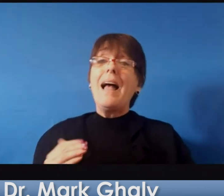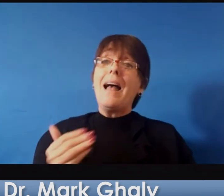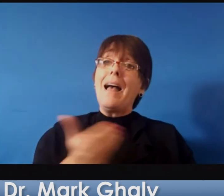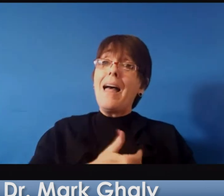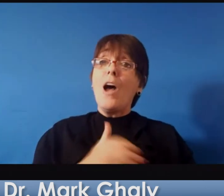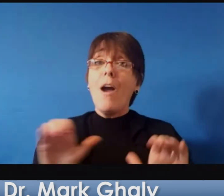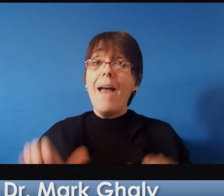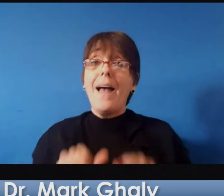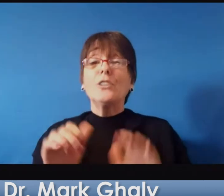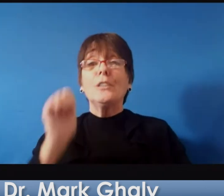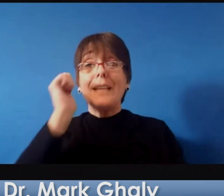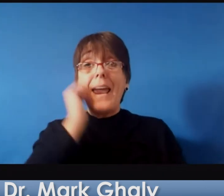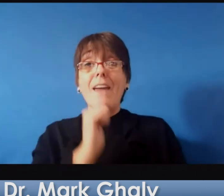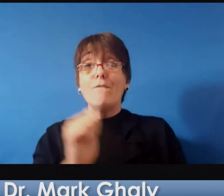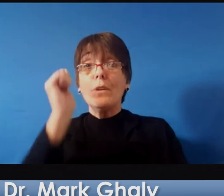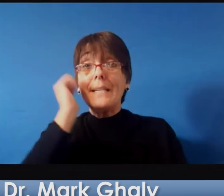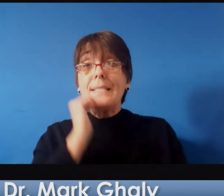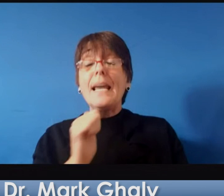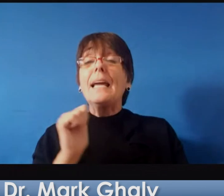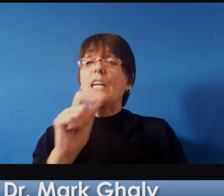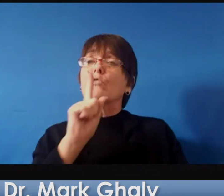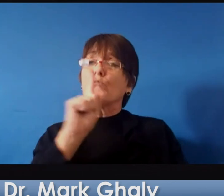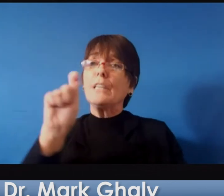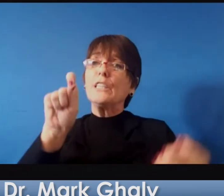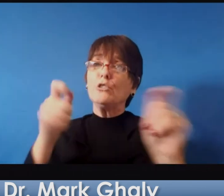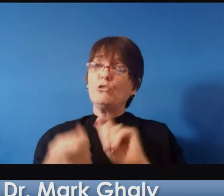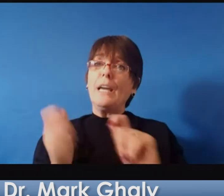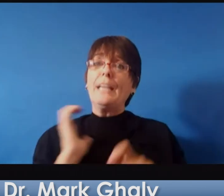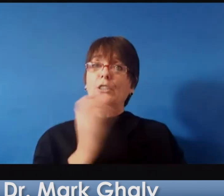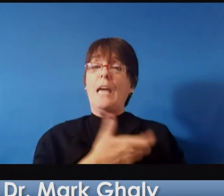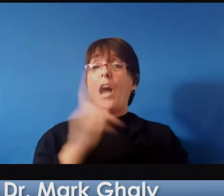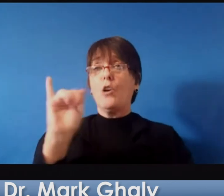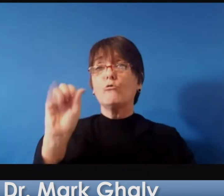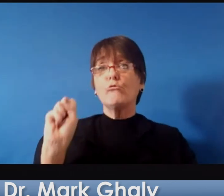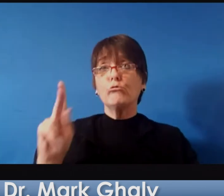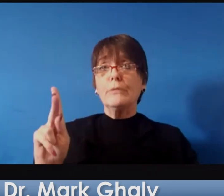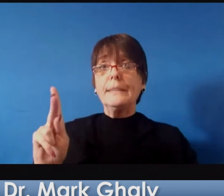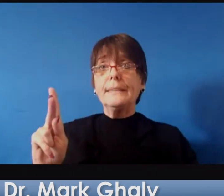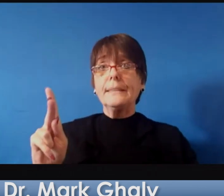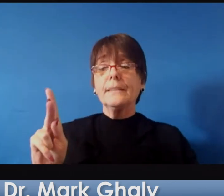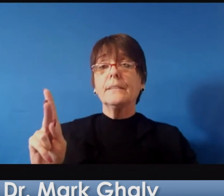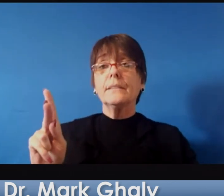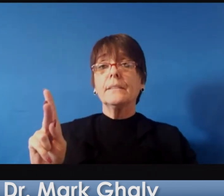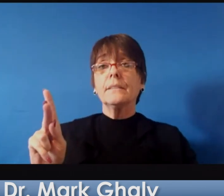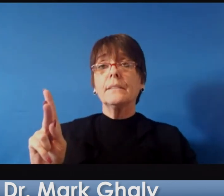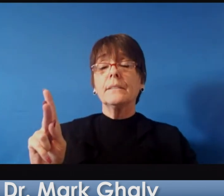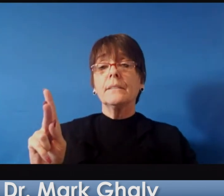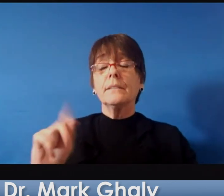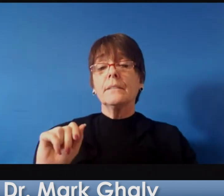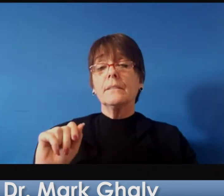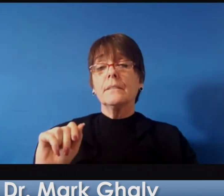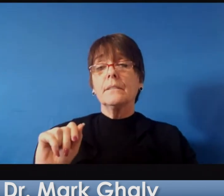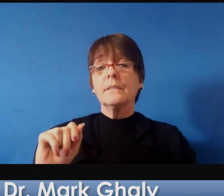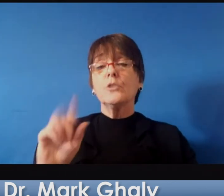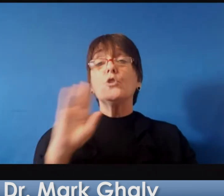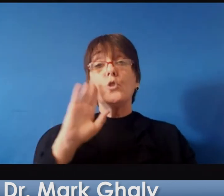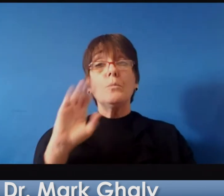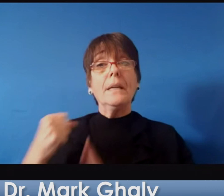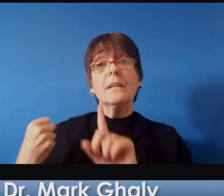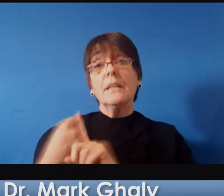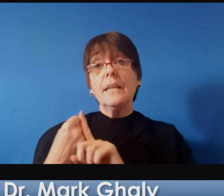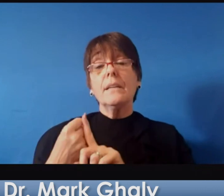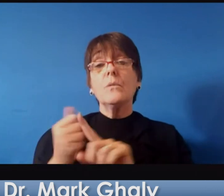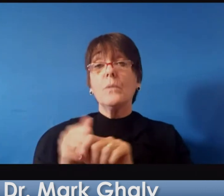a day-to-day can really change our own risk profile for being infected by